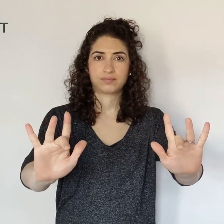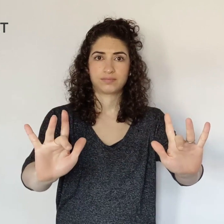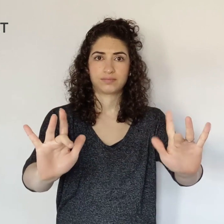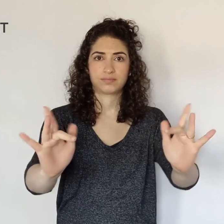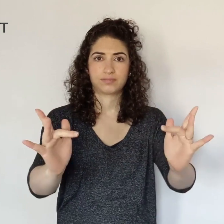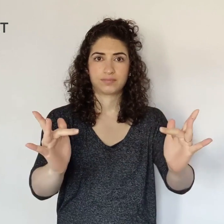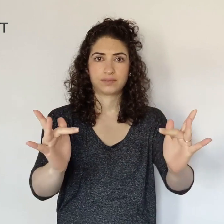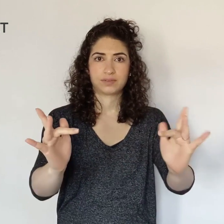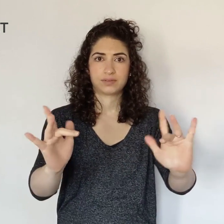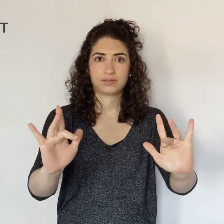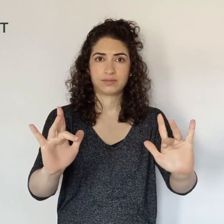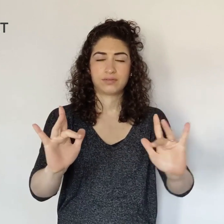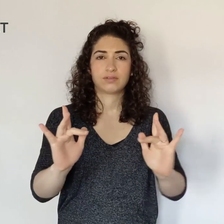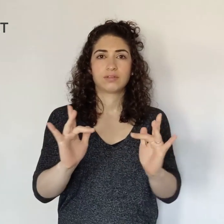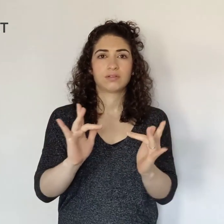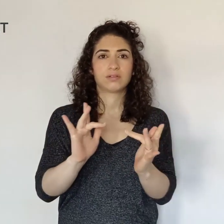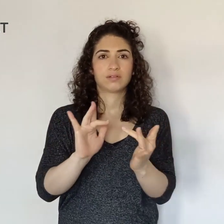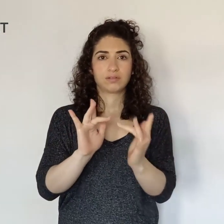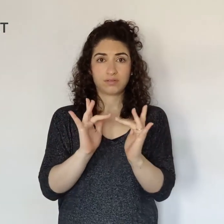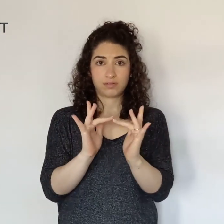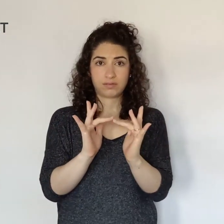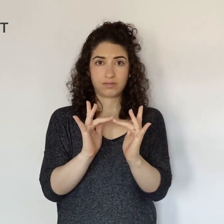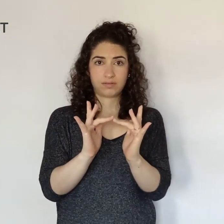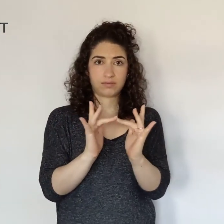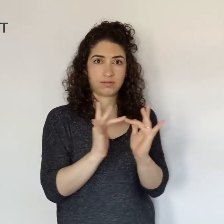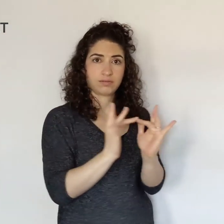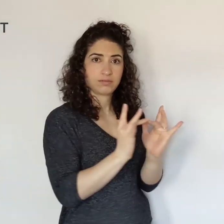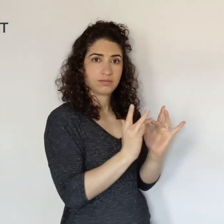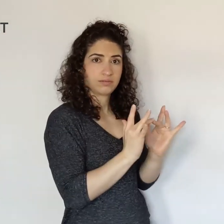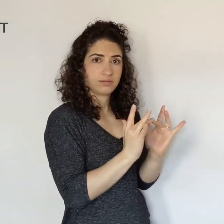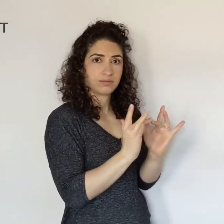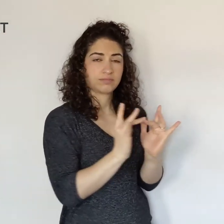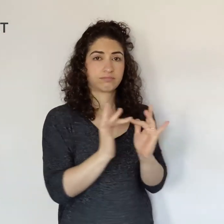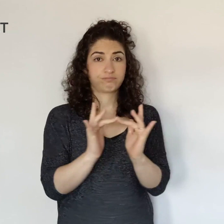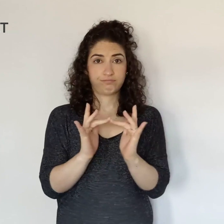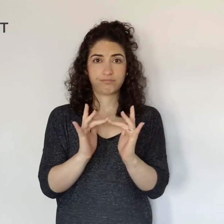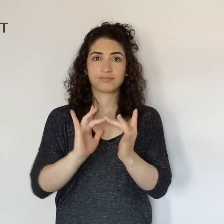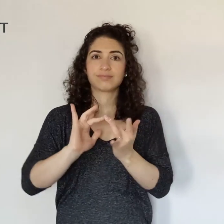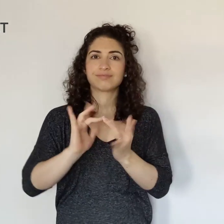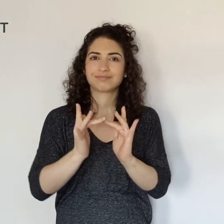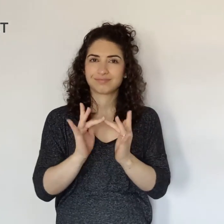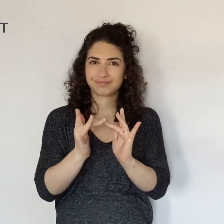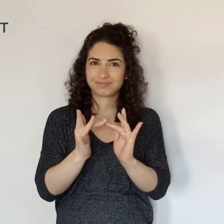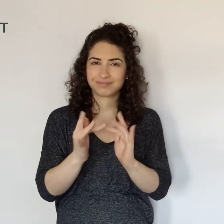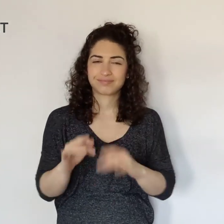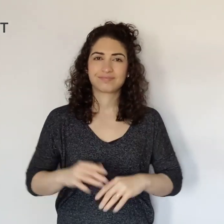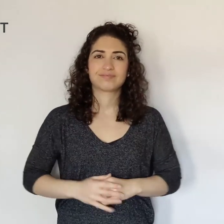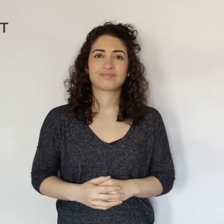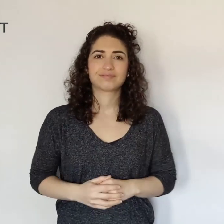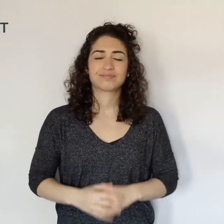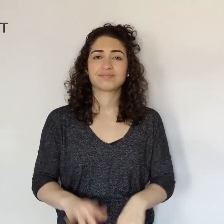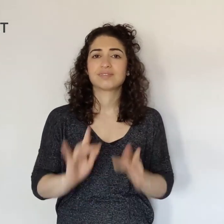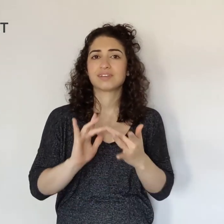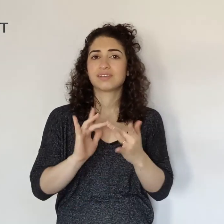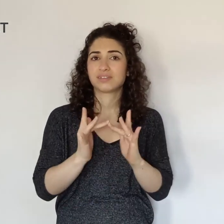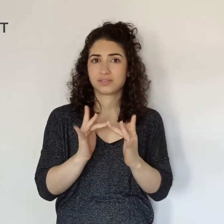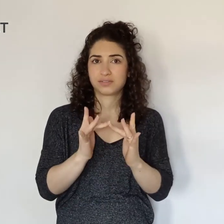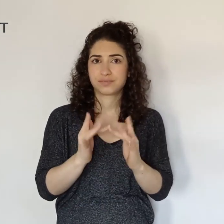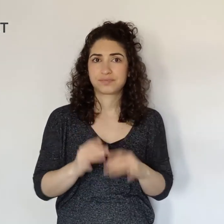The middle fingers are down and touching, and the hands twist alternating. Internet.